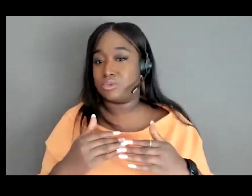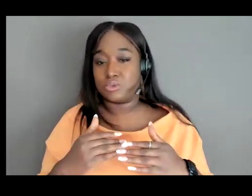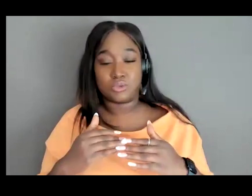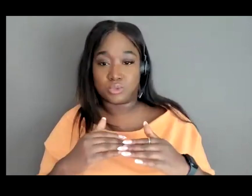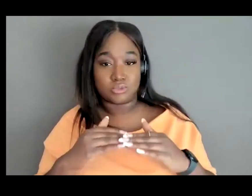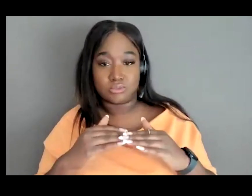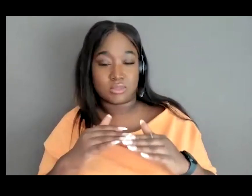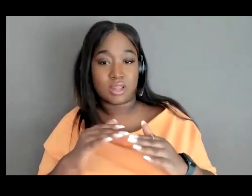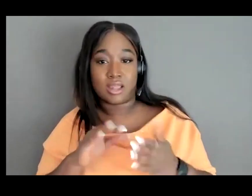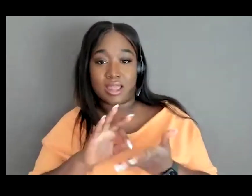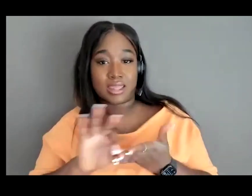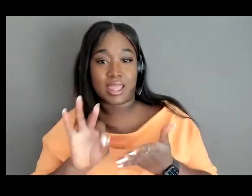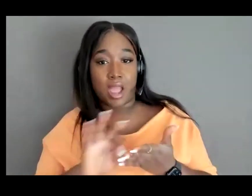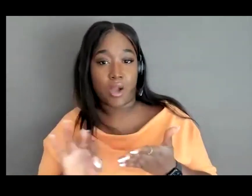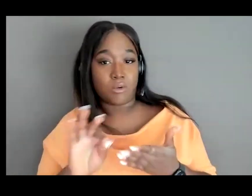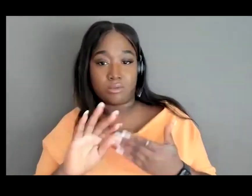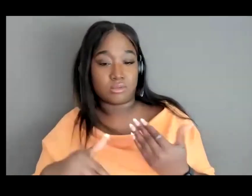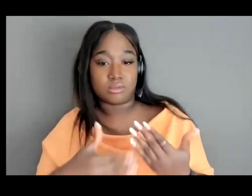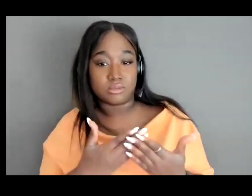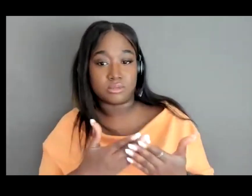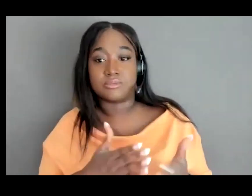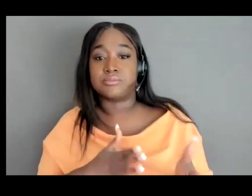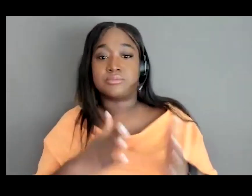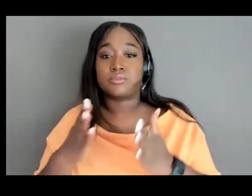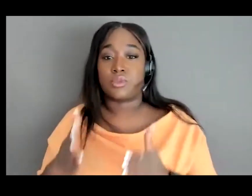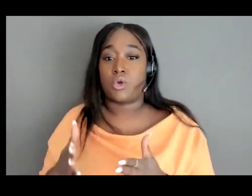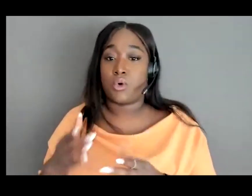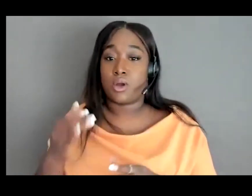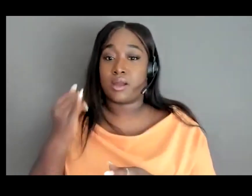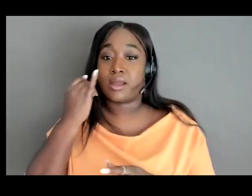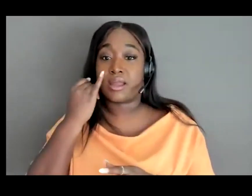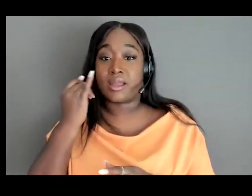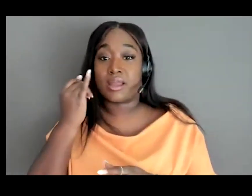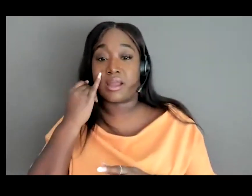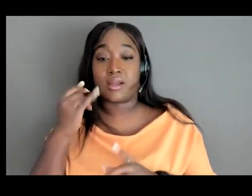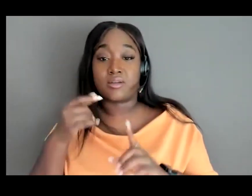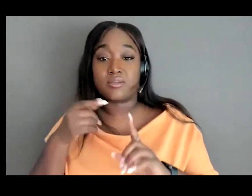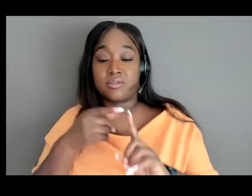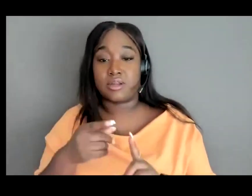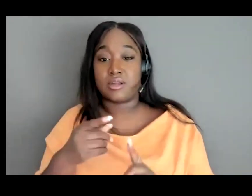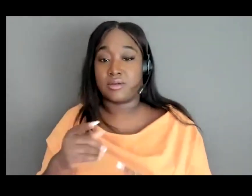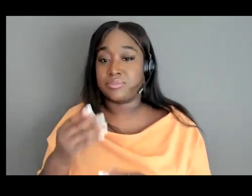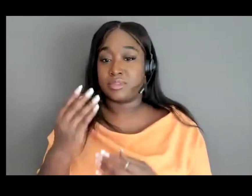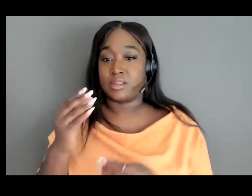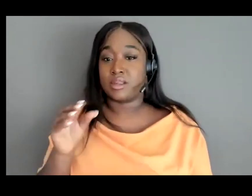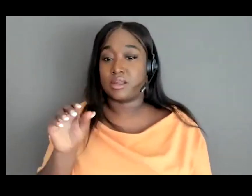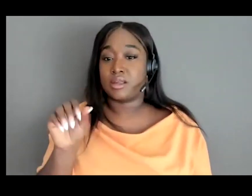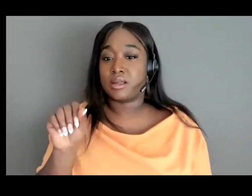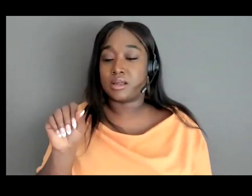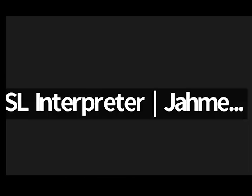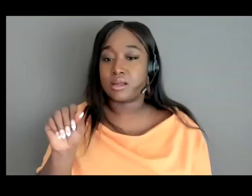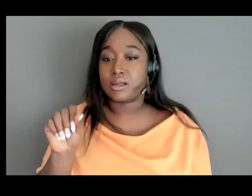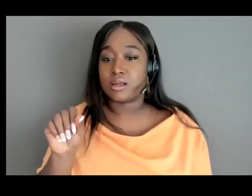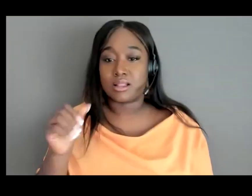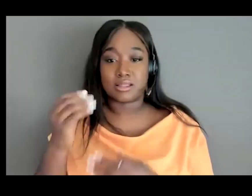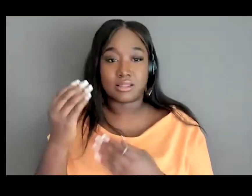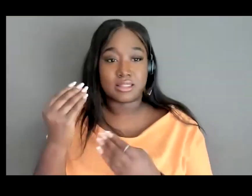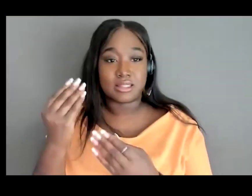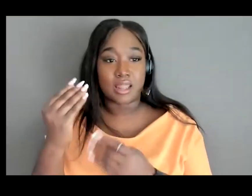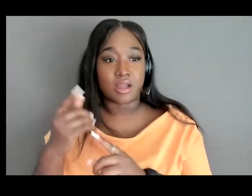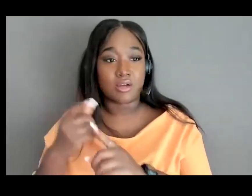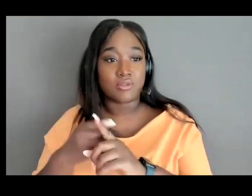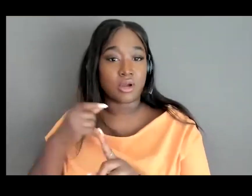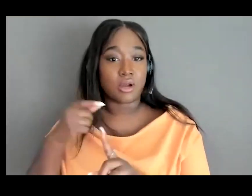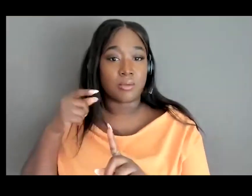counts from this data source, from the cords across bike paths, do the data counts from cords across bike